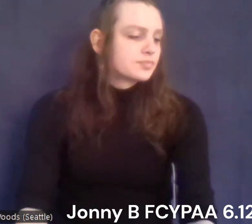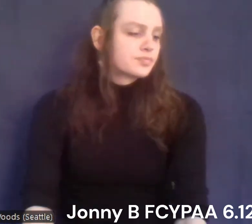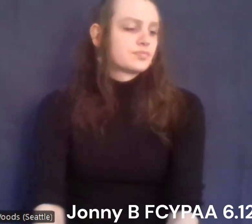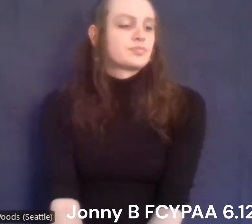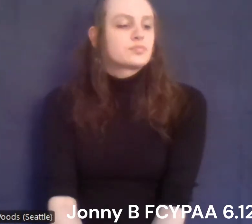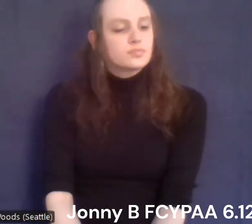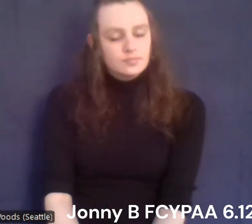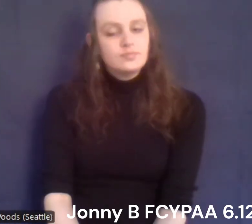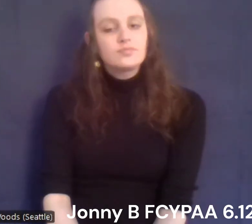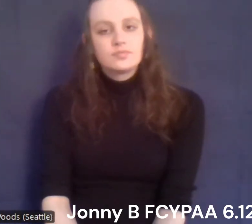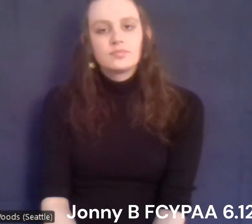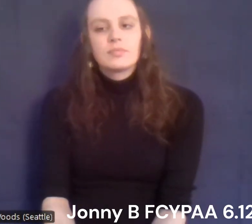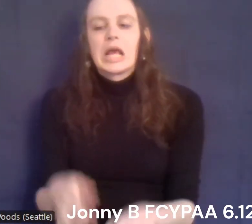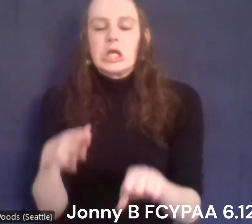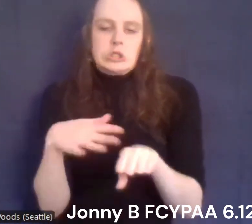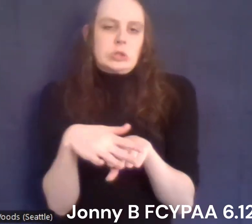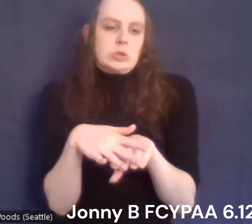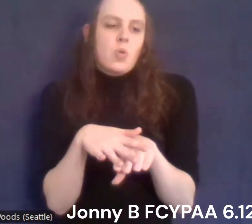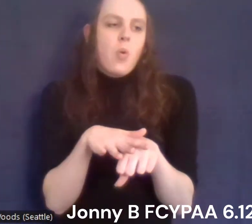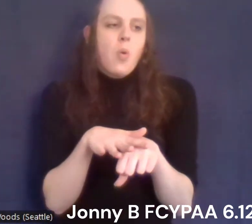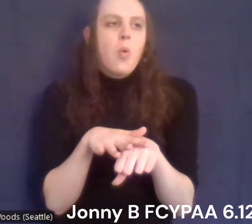and then